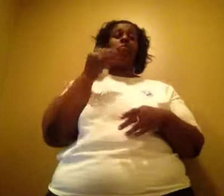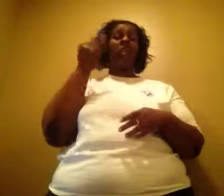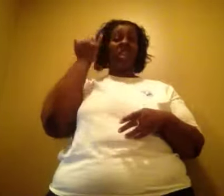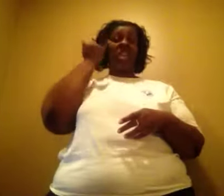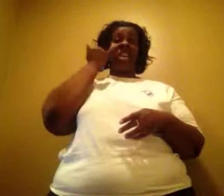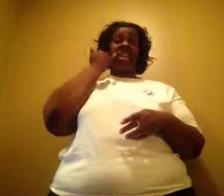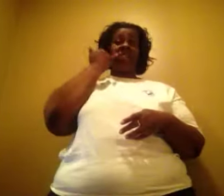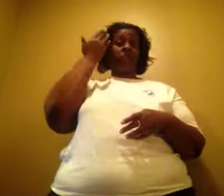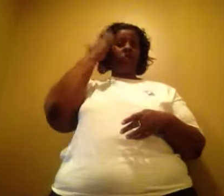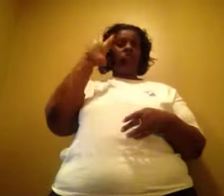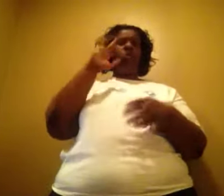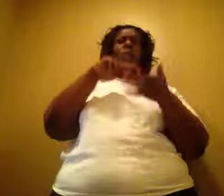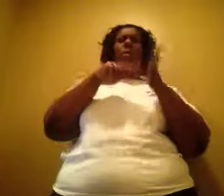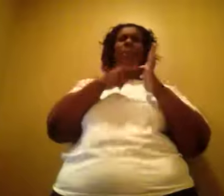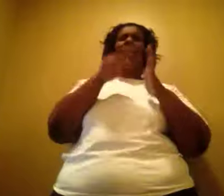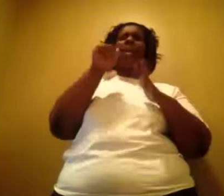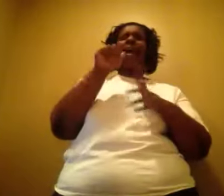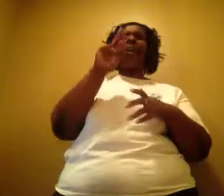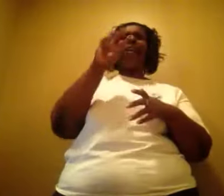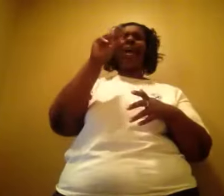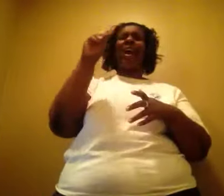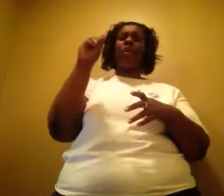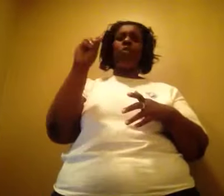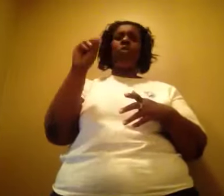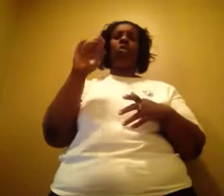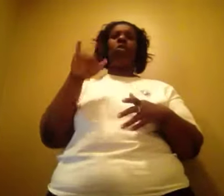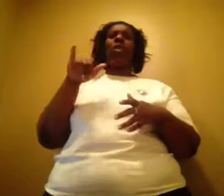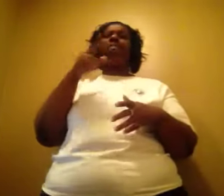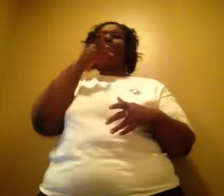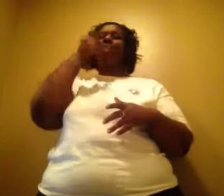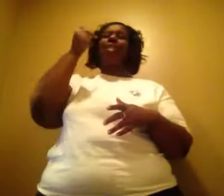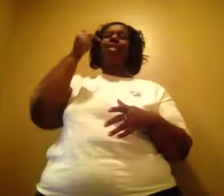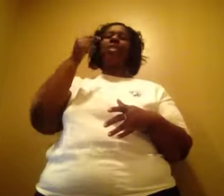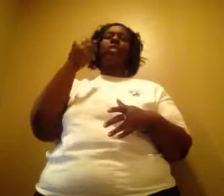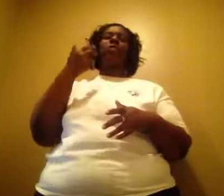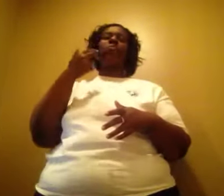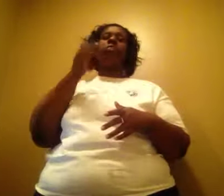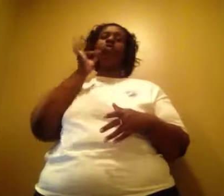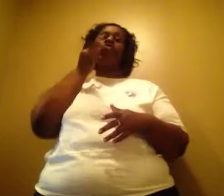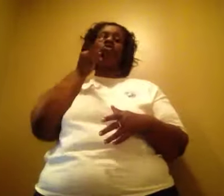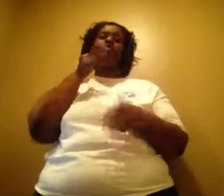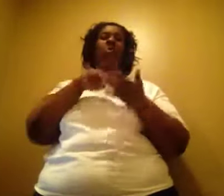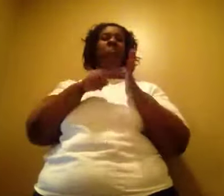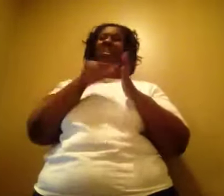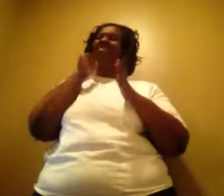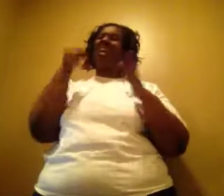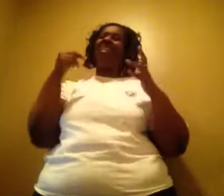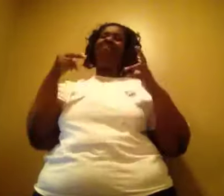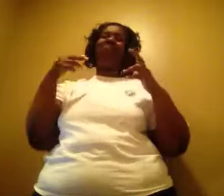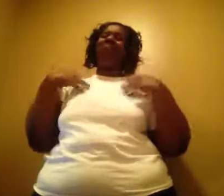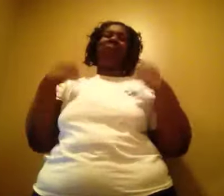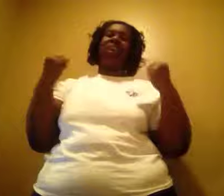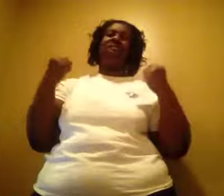avocado is, it's actually a very delicious fruit. It's actually the fattiest of all the fruits. You probably didn't even think it was a fruit even if you ate